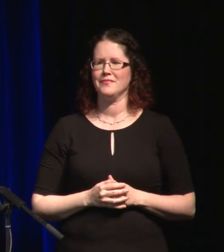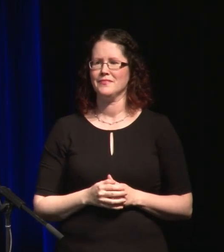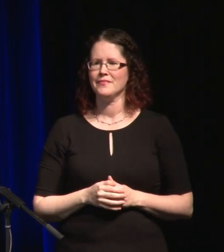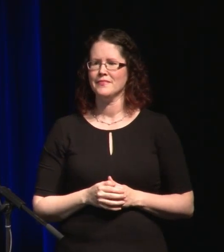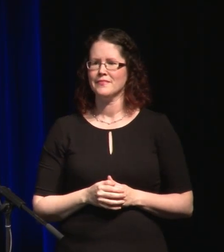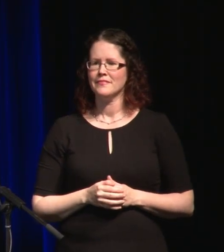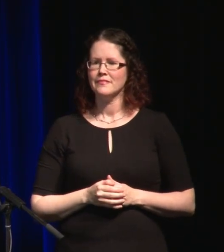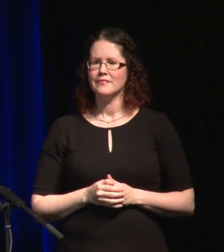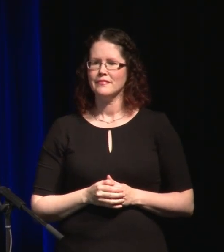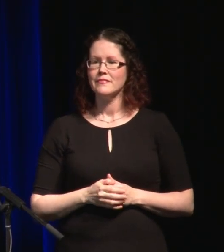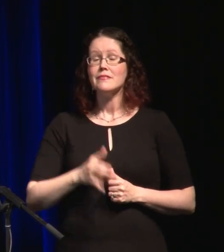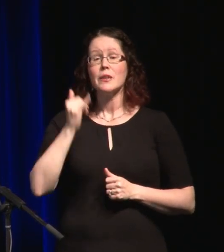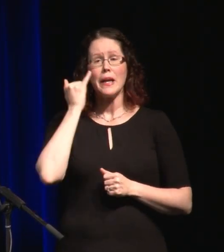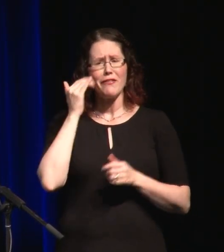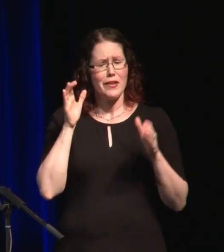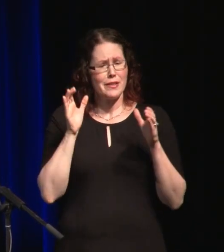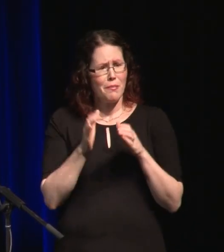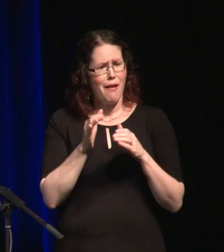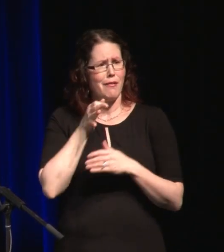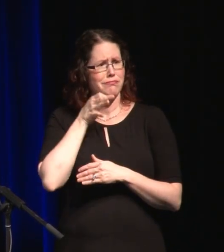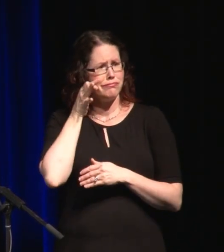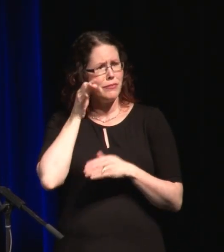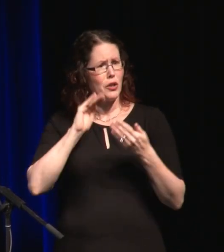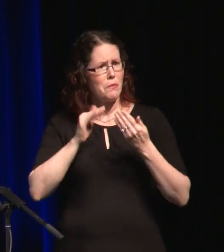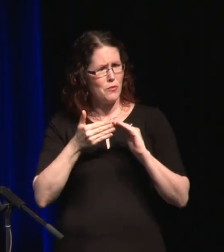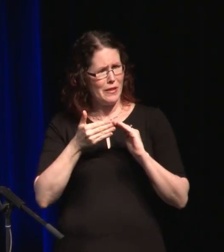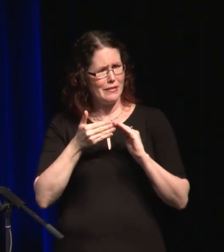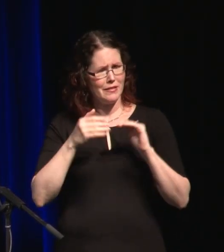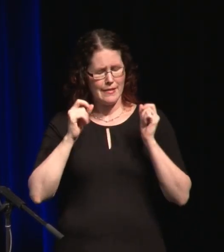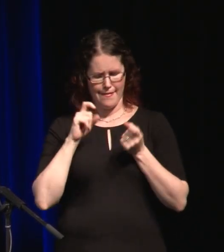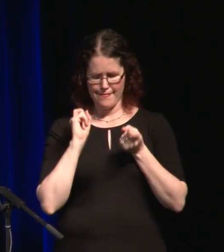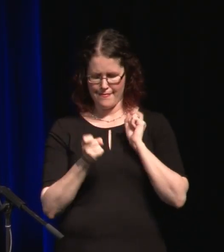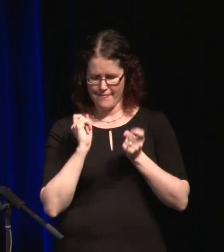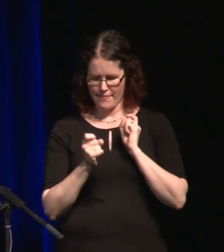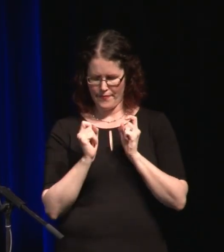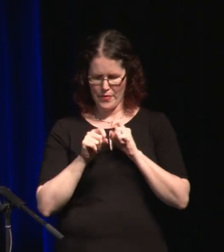if a small Mi'kmaq community can transform itself,